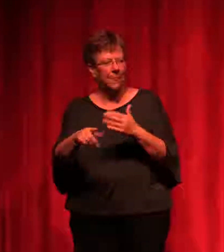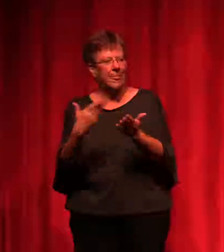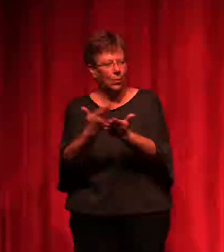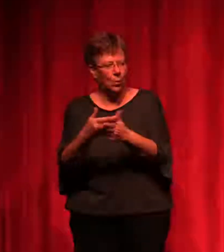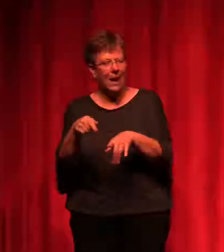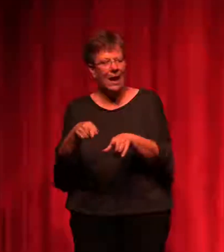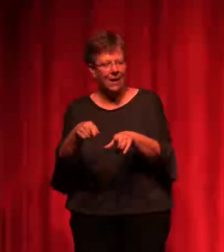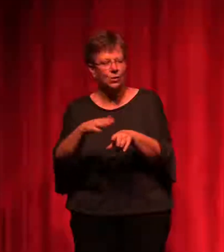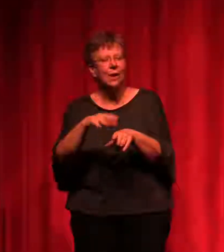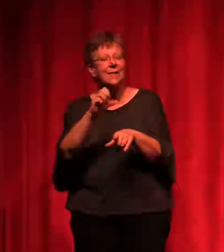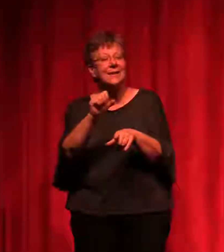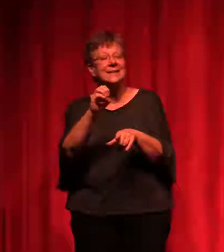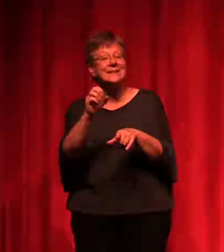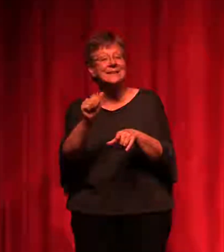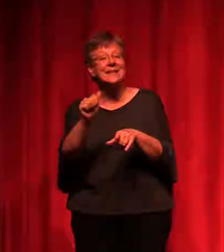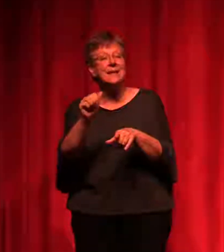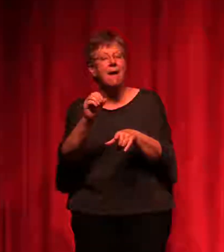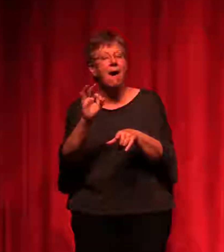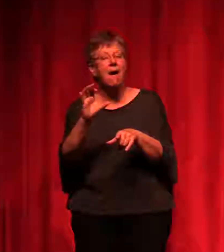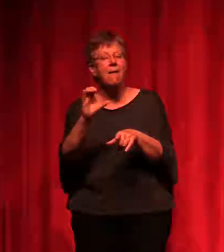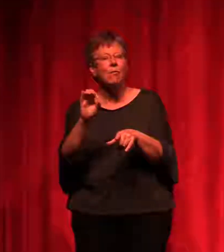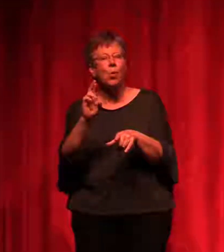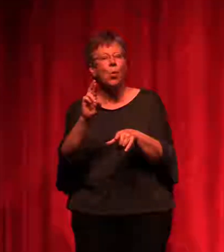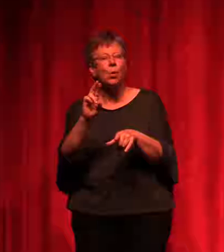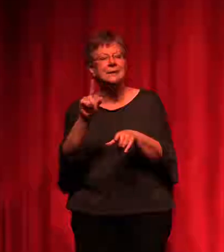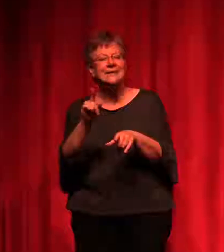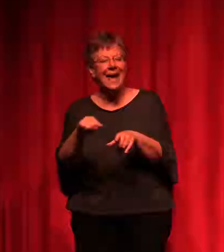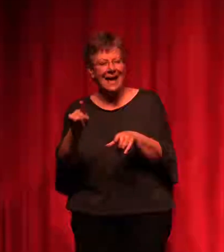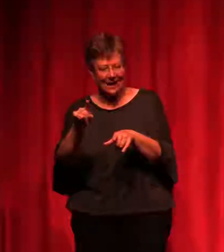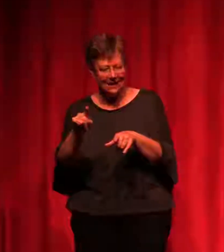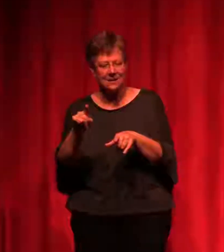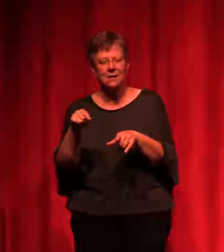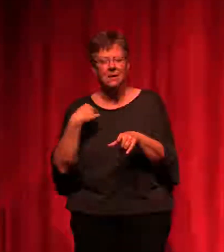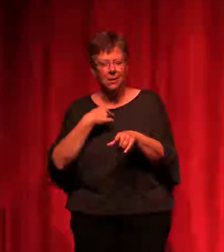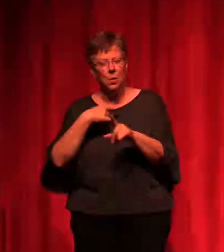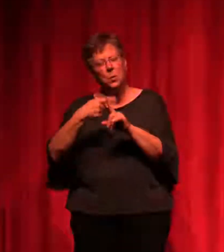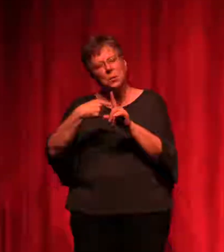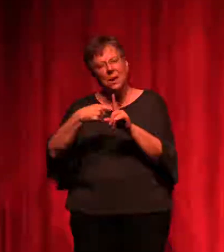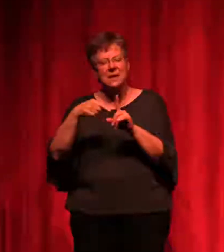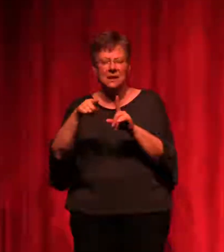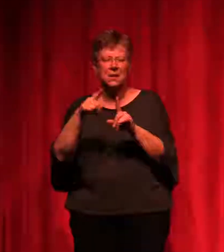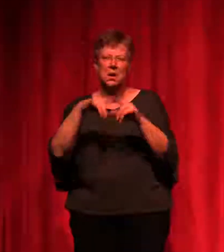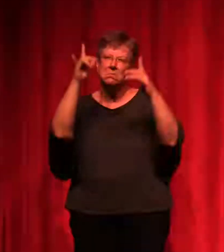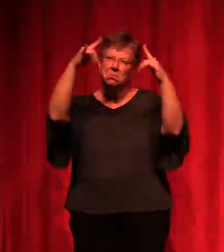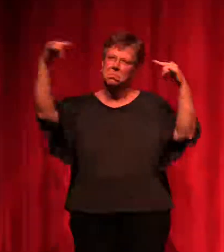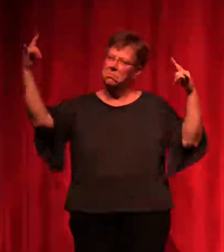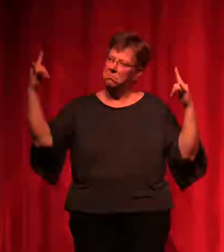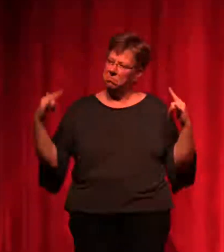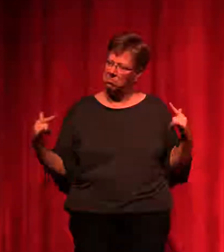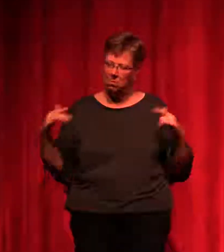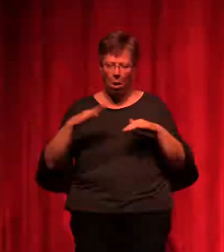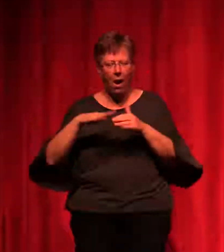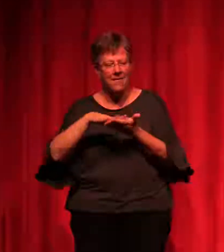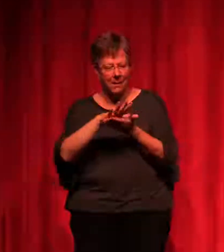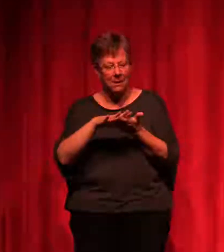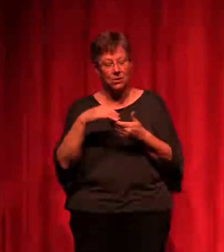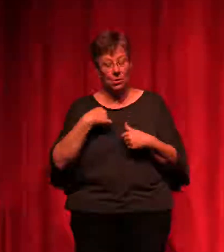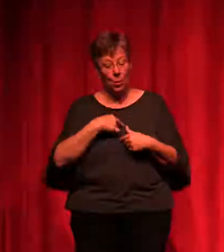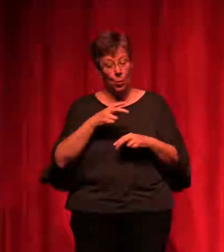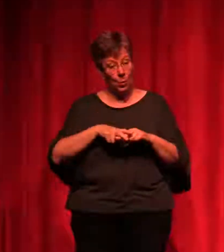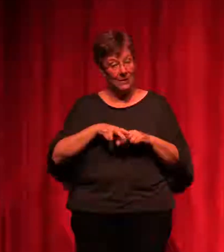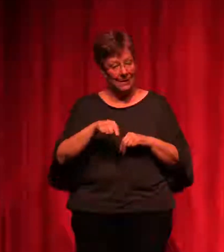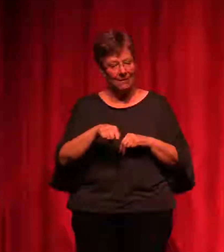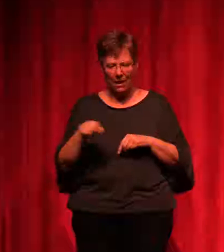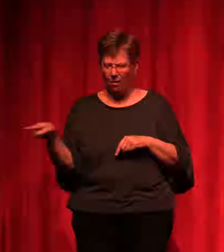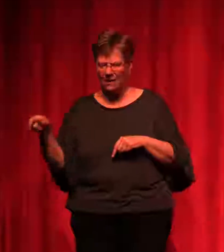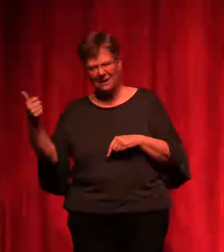Angeles on the Sea of Cortez. Rented a little palapa on the beach, and while we were sitting there, the guy says, hey,